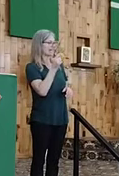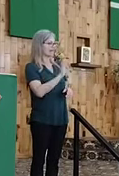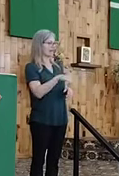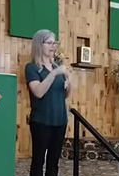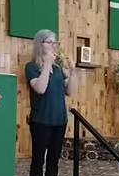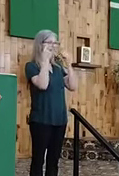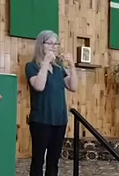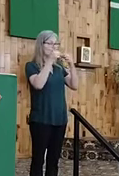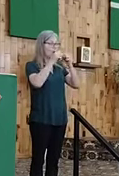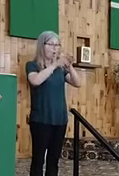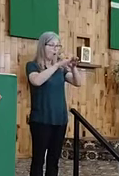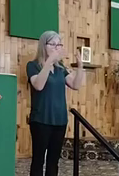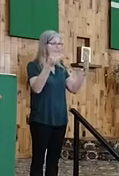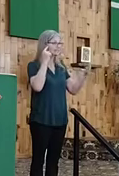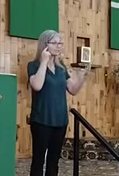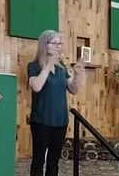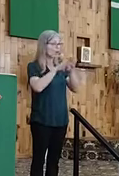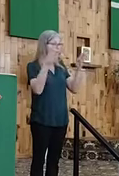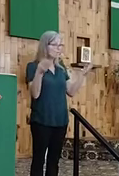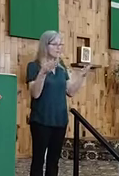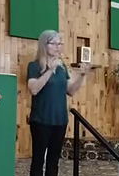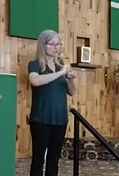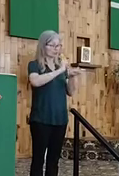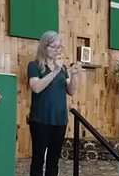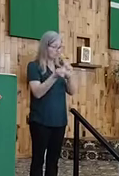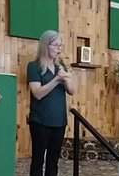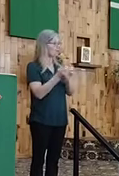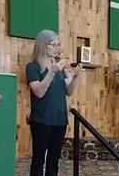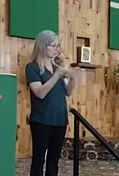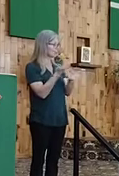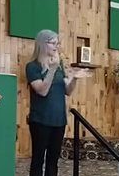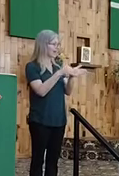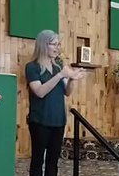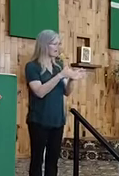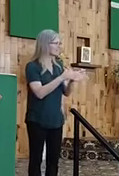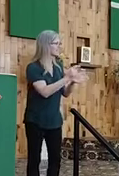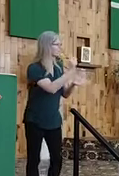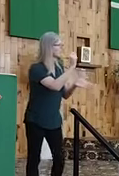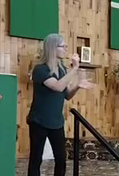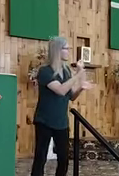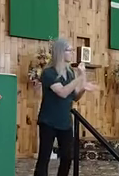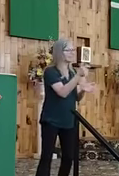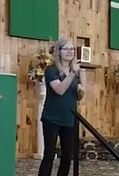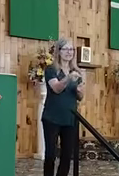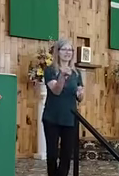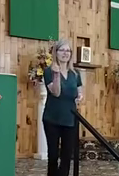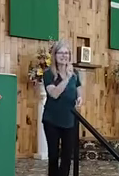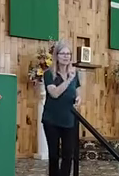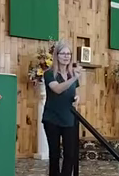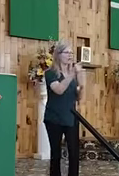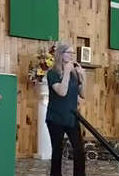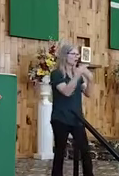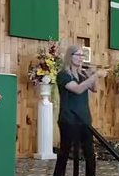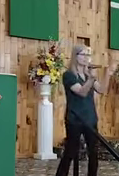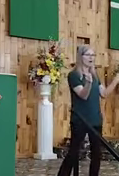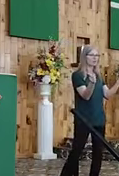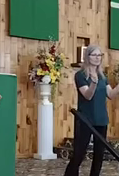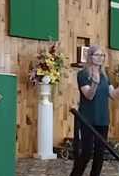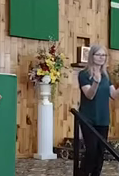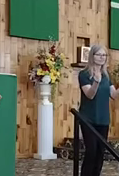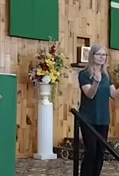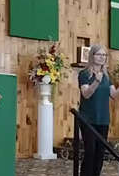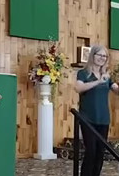ears were opened, and he was transformed, and he was restored, immediately he began to speak about Christ. Immediately he began to walk a